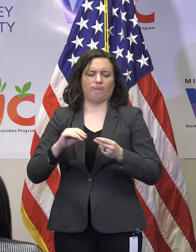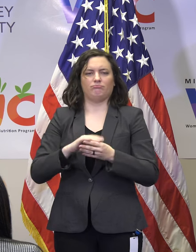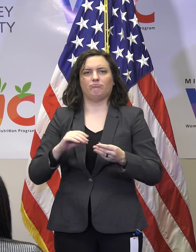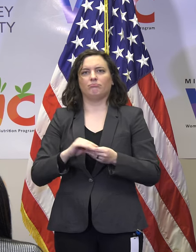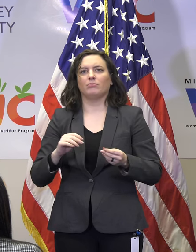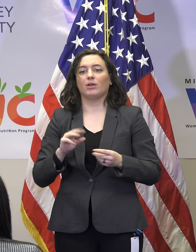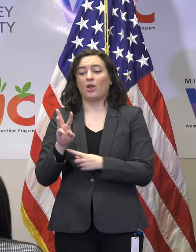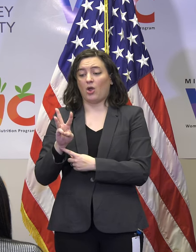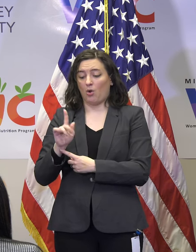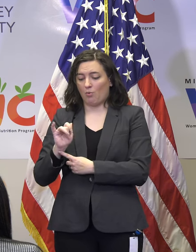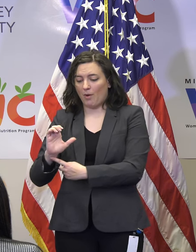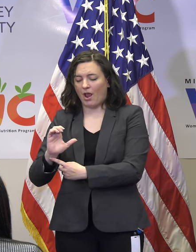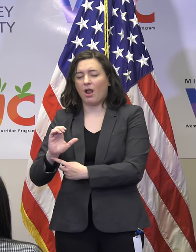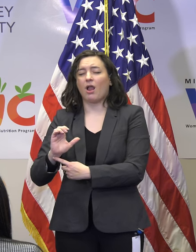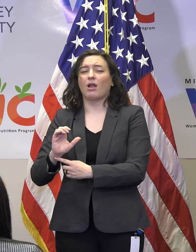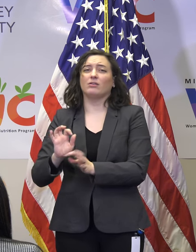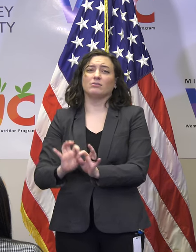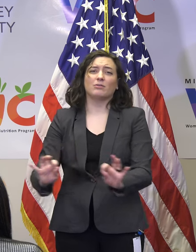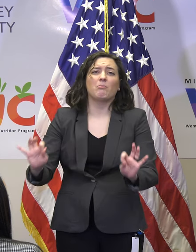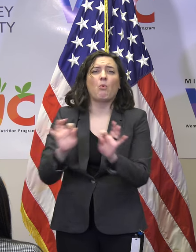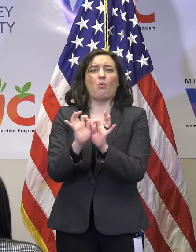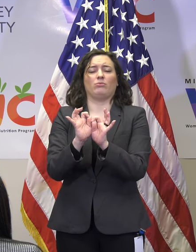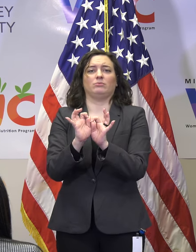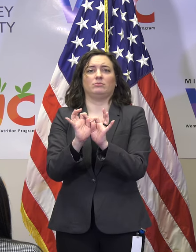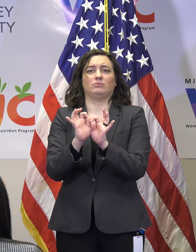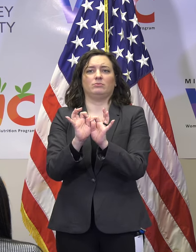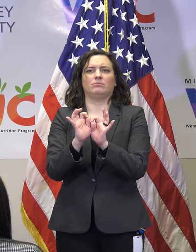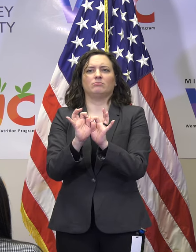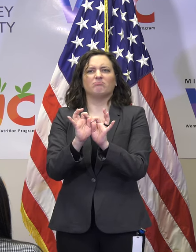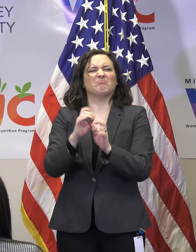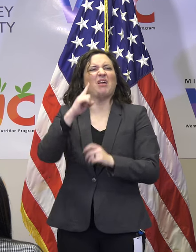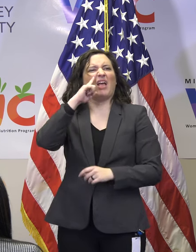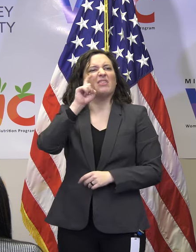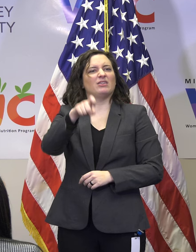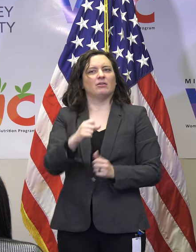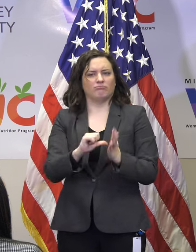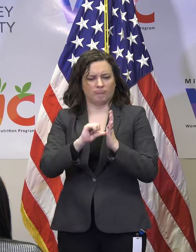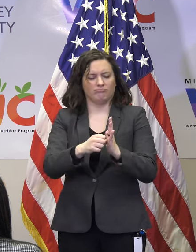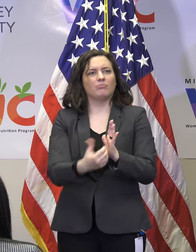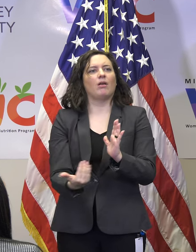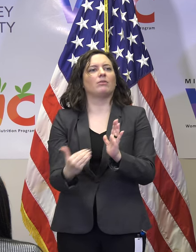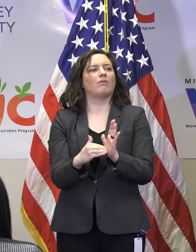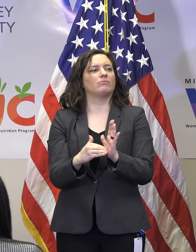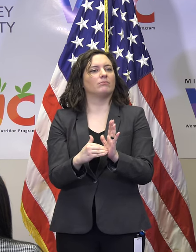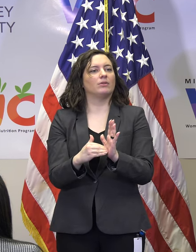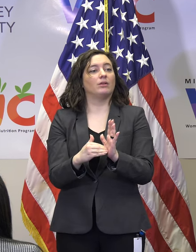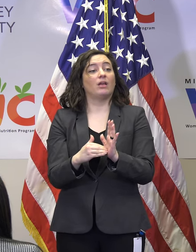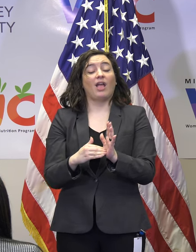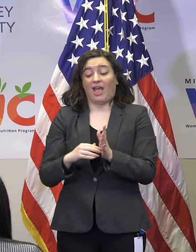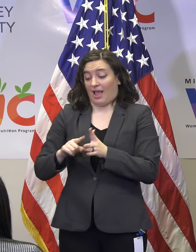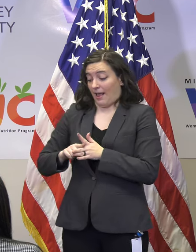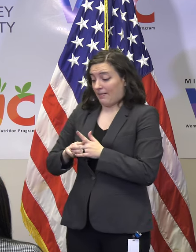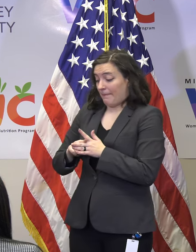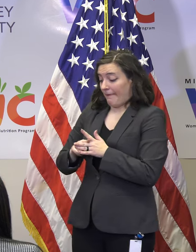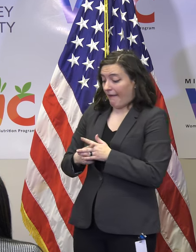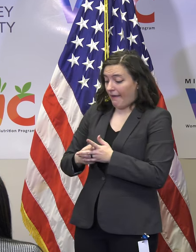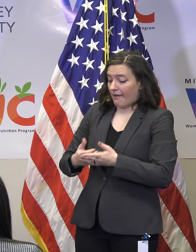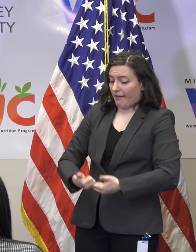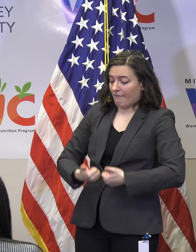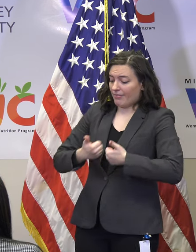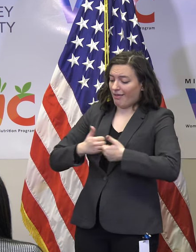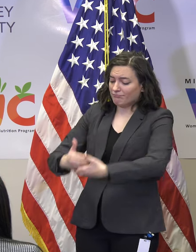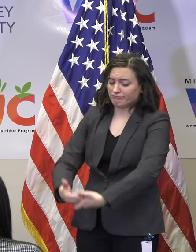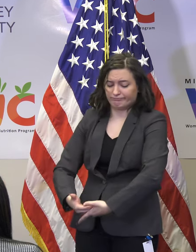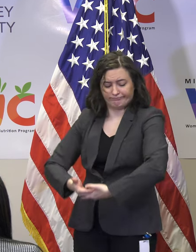impact on children. But I think it bears repeating. When you have healthy diets at the beginning of life, you clearly